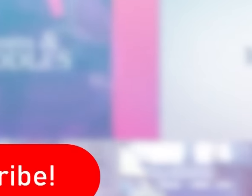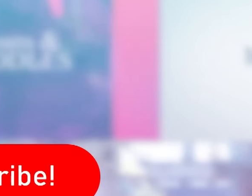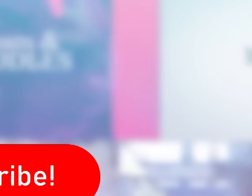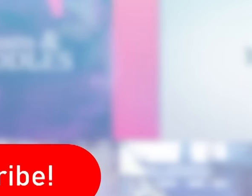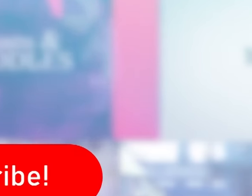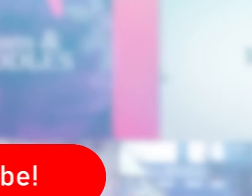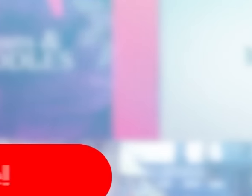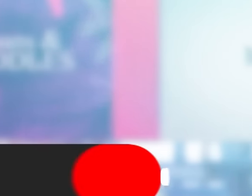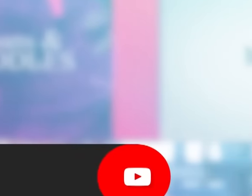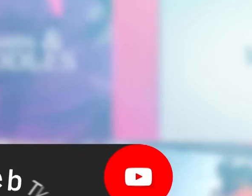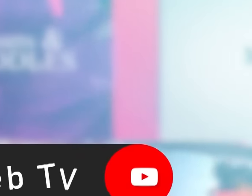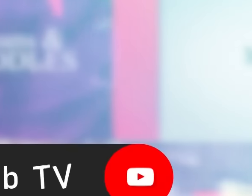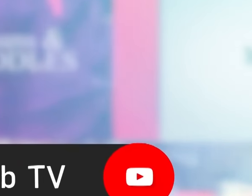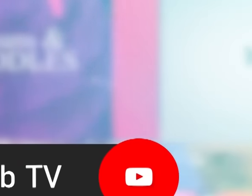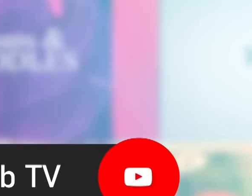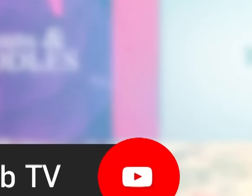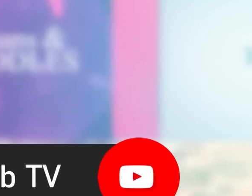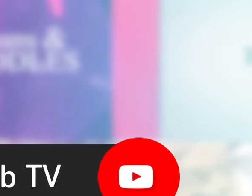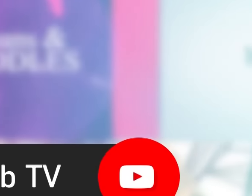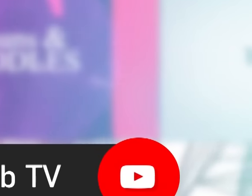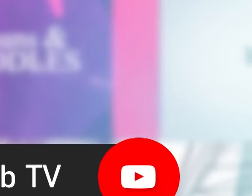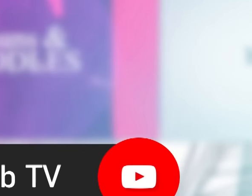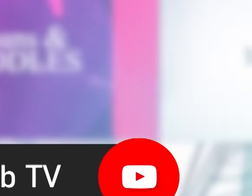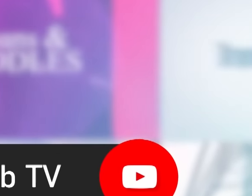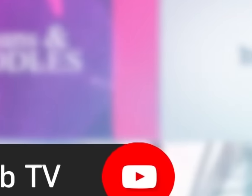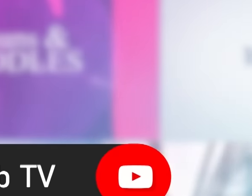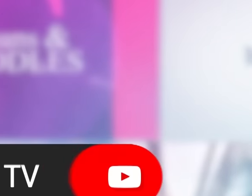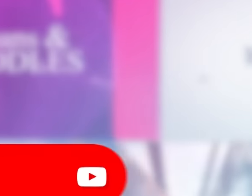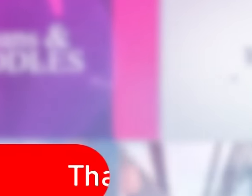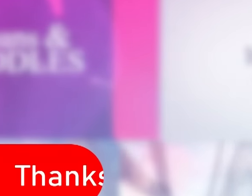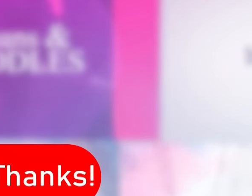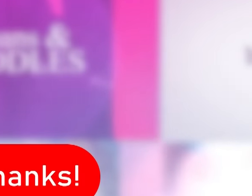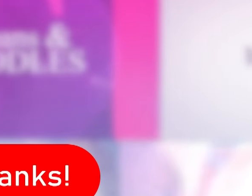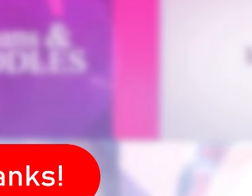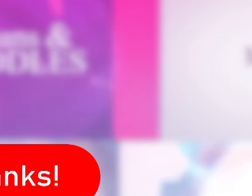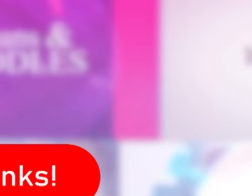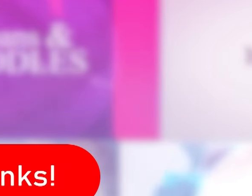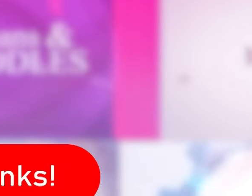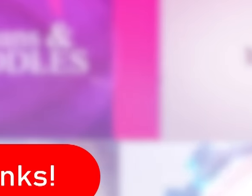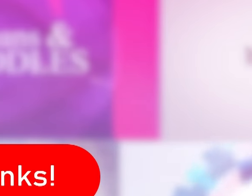Thank you.